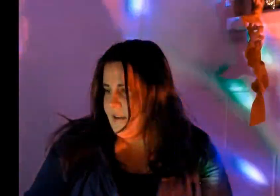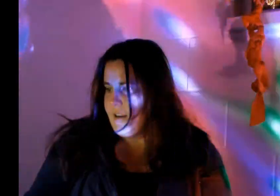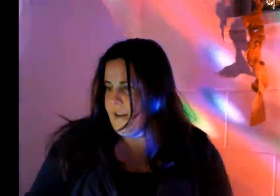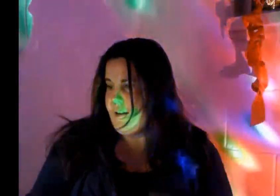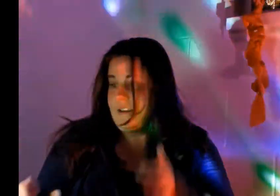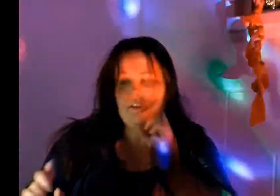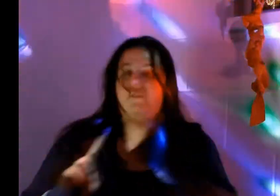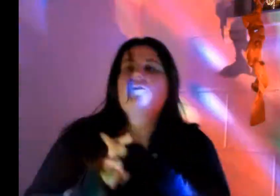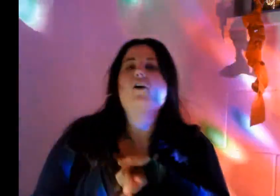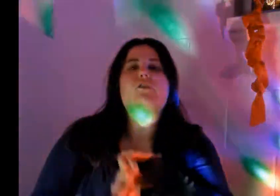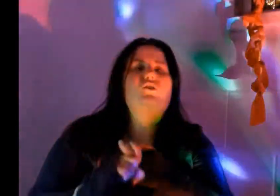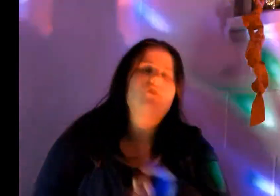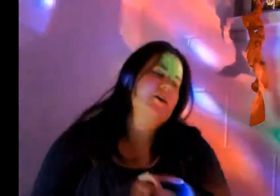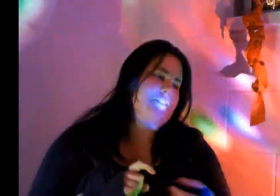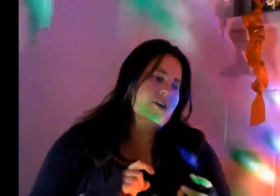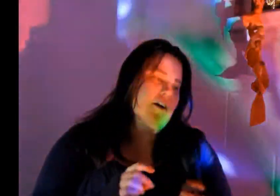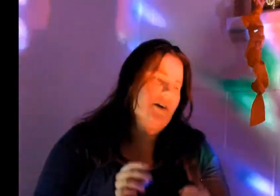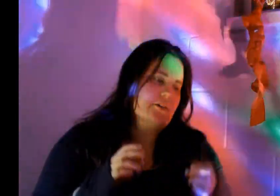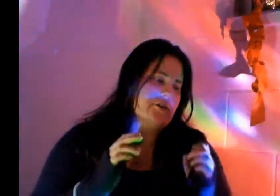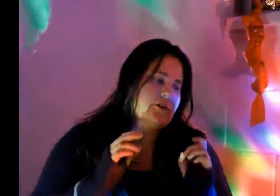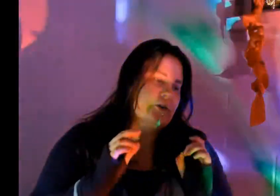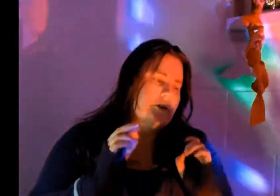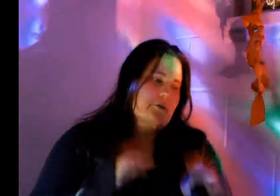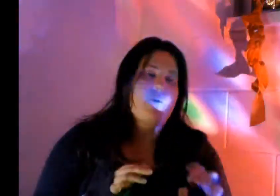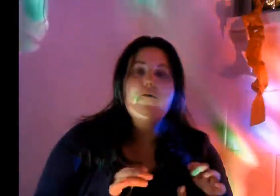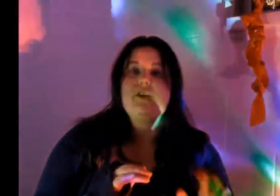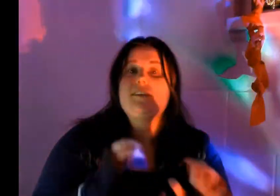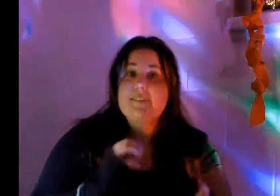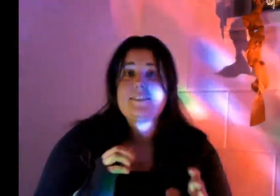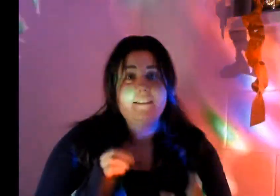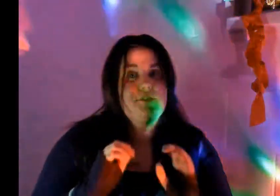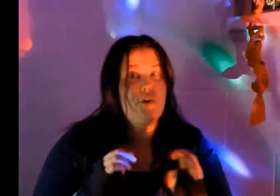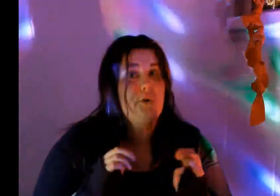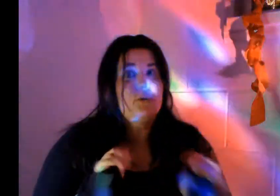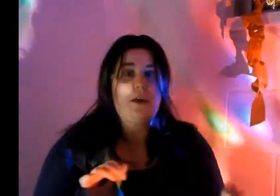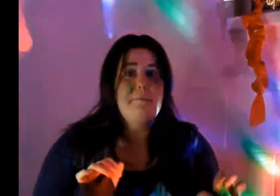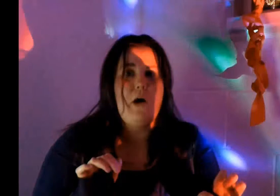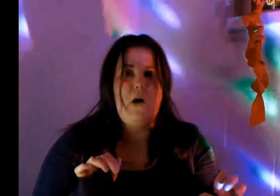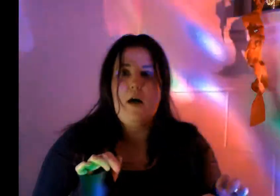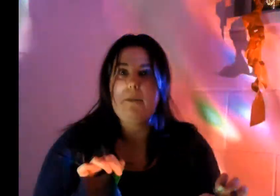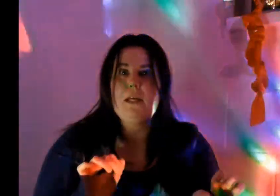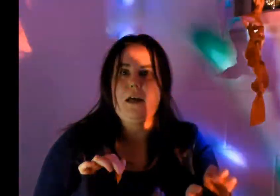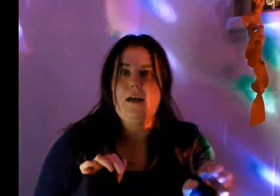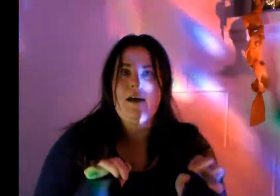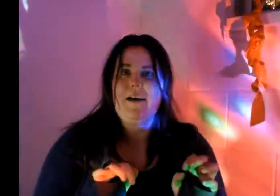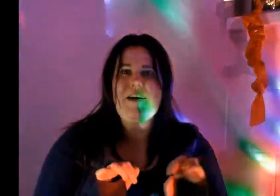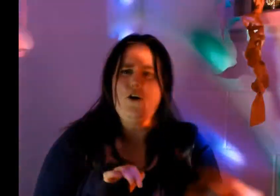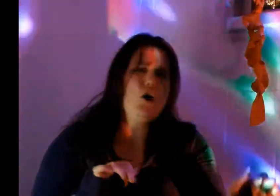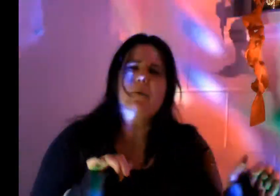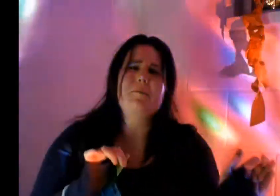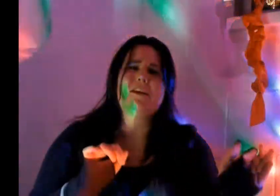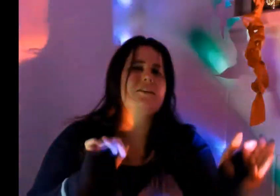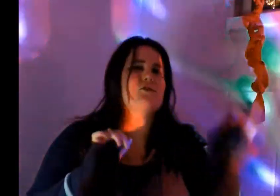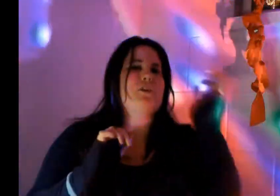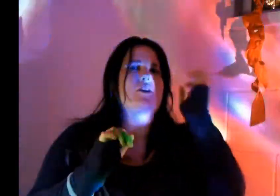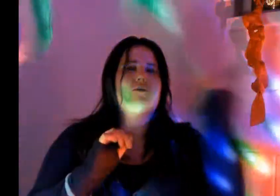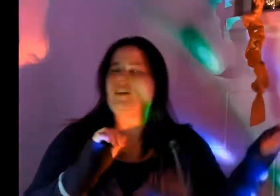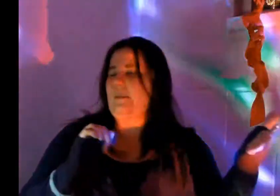It is a revolving tricolor roving disco light bulb. I hope I'm getting this right. You get the